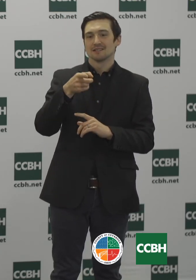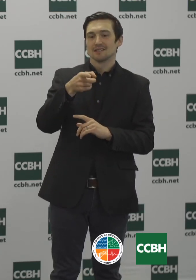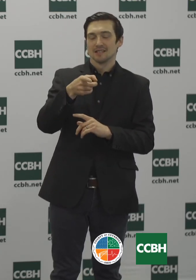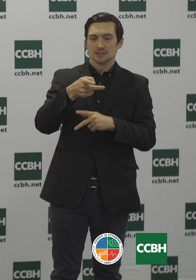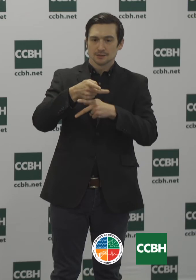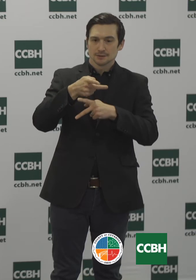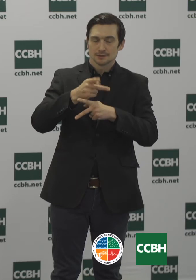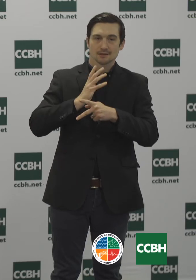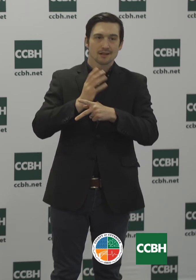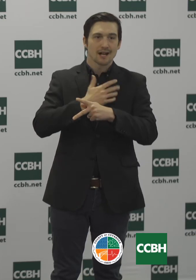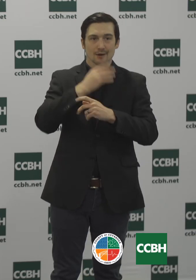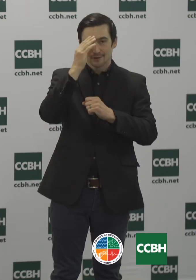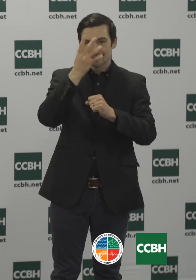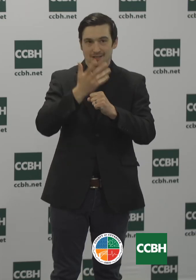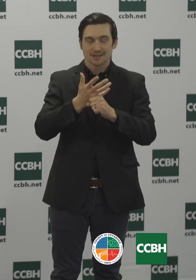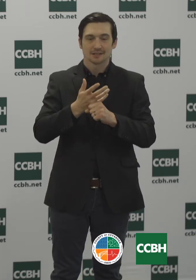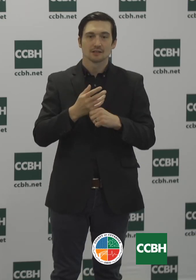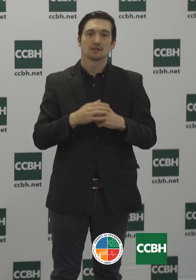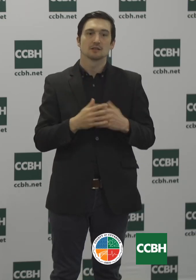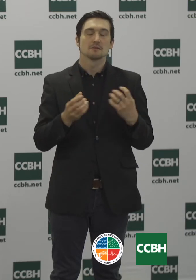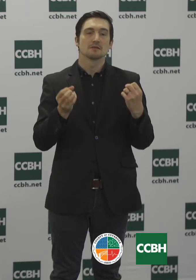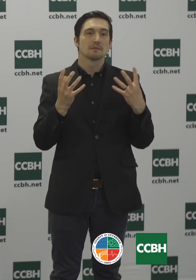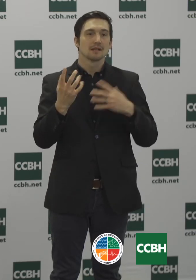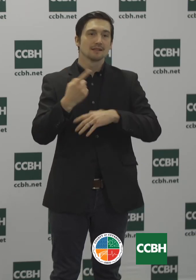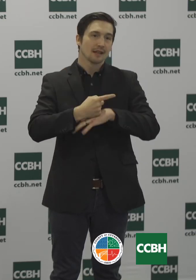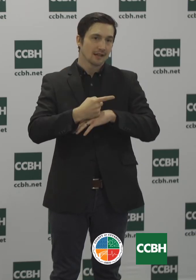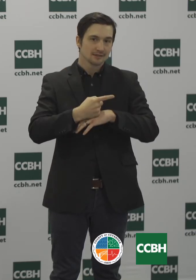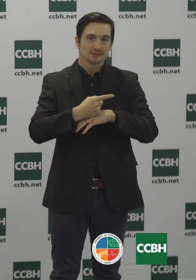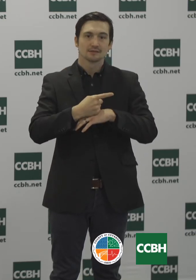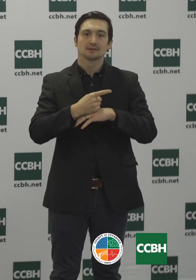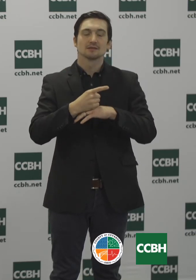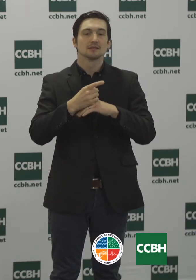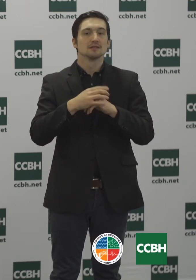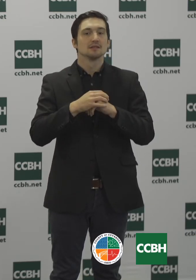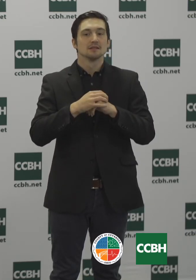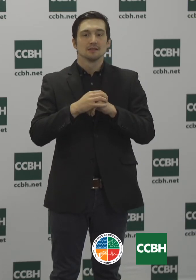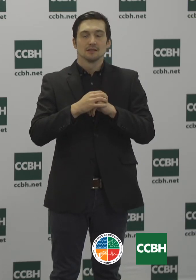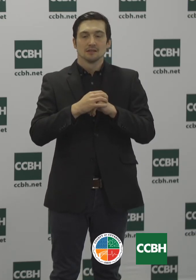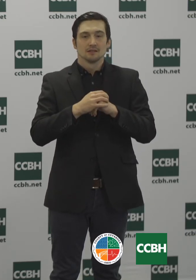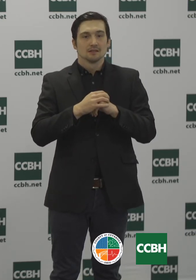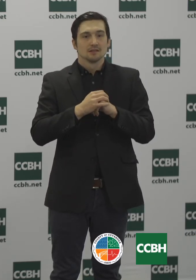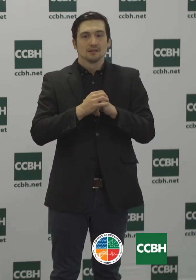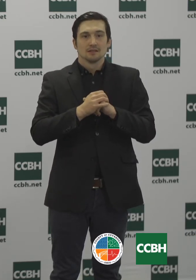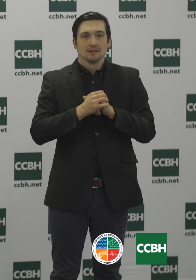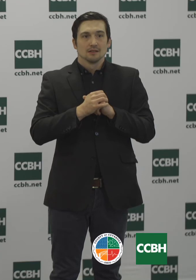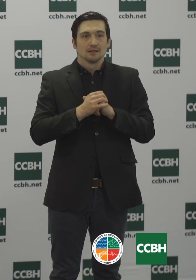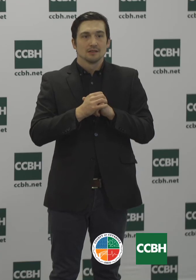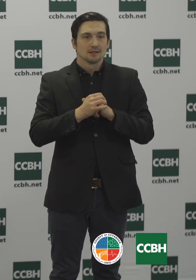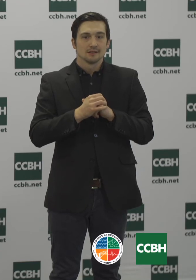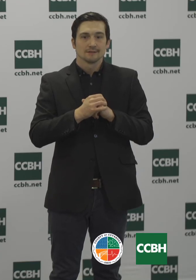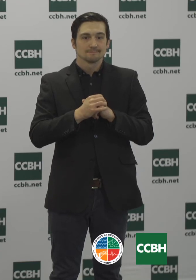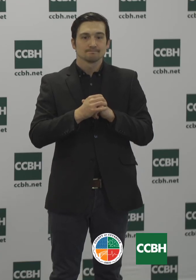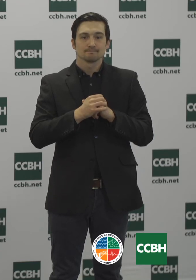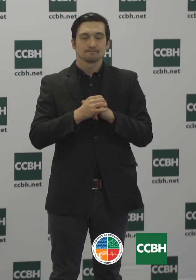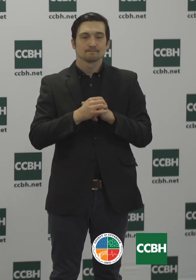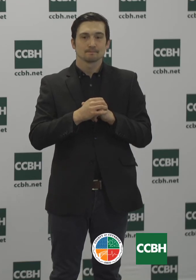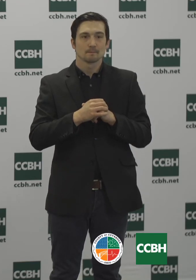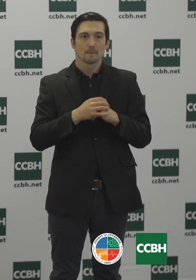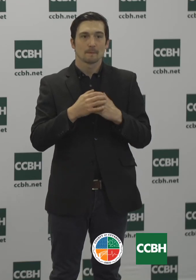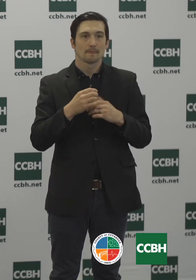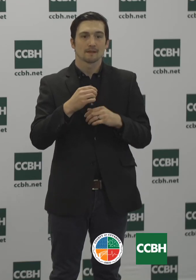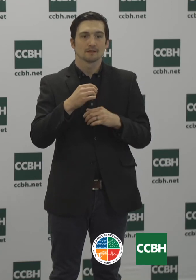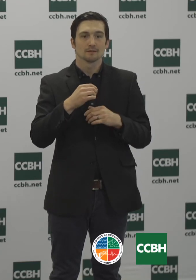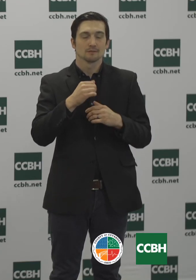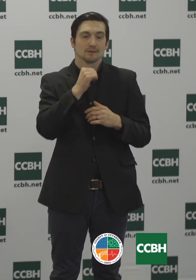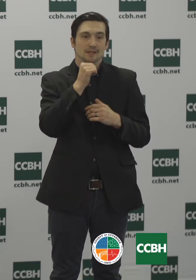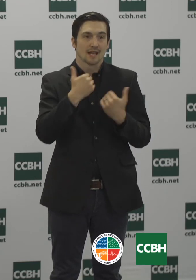son. There's been a lot of days over the last few months where we haven't had the opportunity as public health to spend